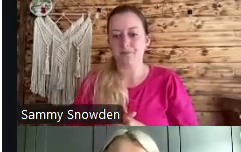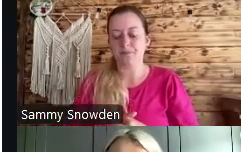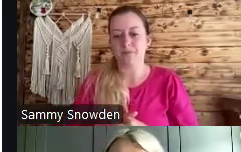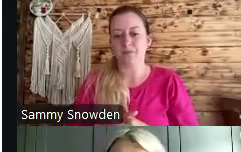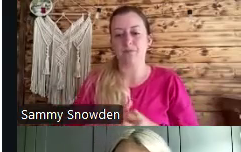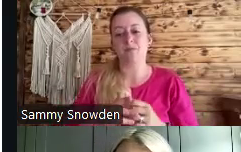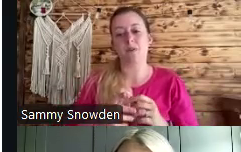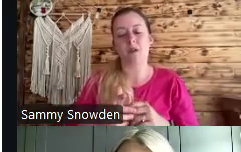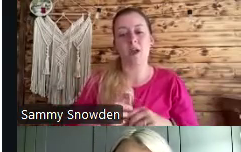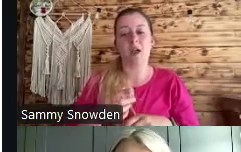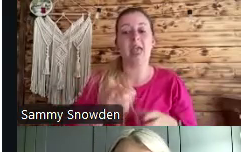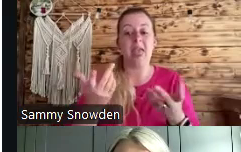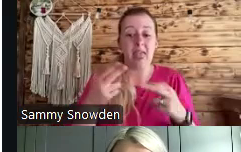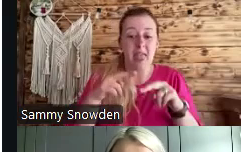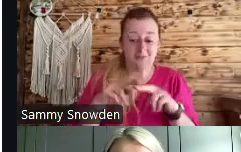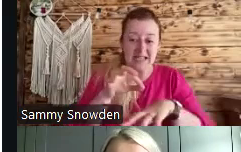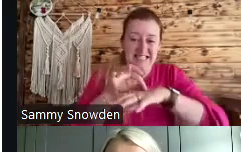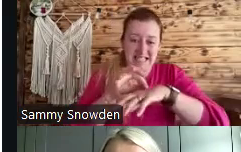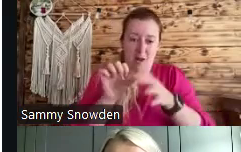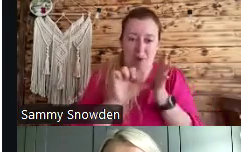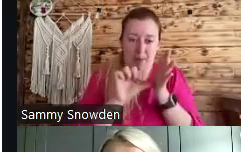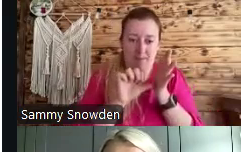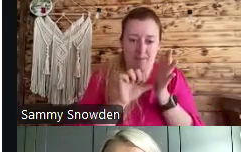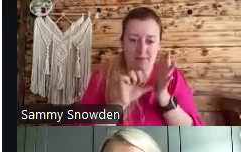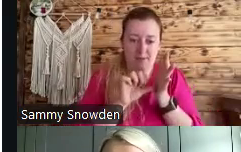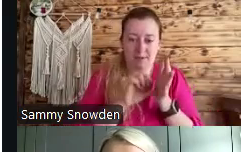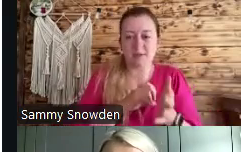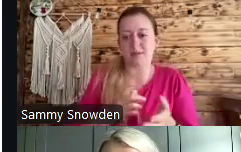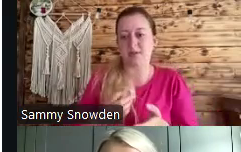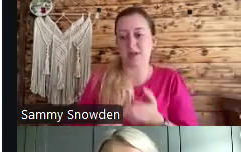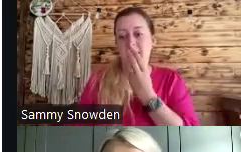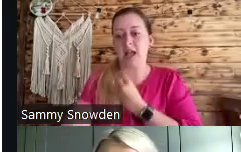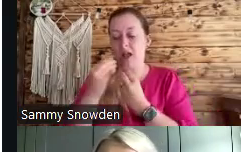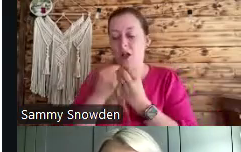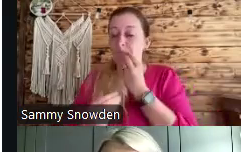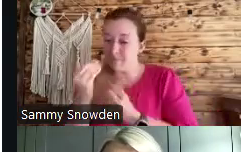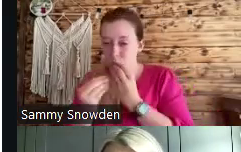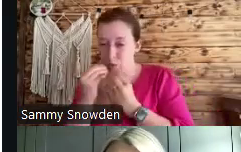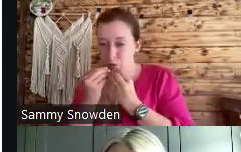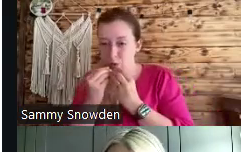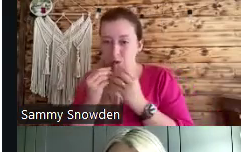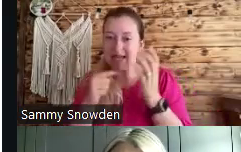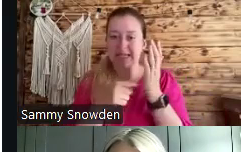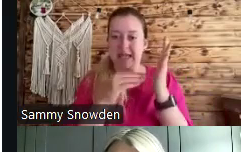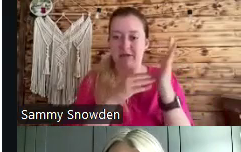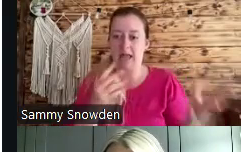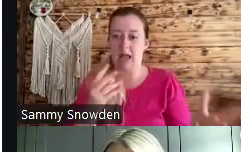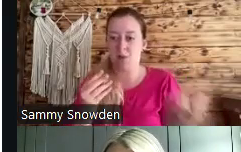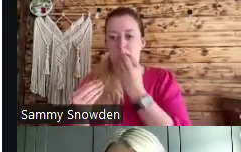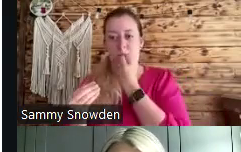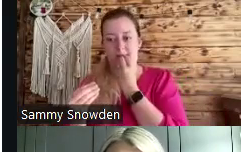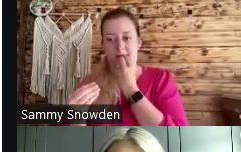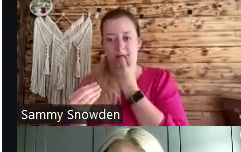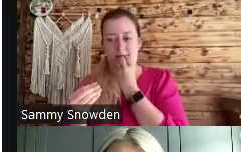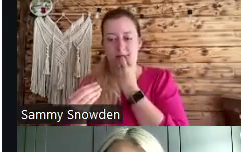but also outside my meal. Because when you're taking it on an empty stomach, the enzymes are getting to work in the body at rebuilding whatever they